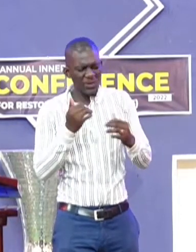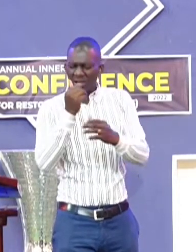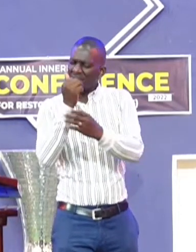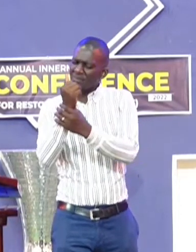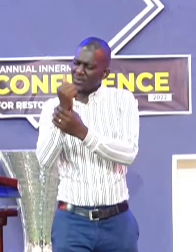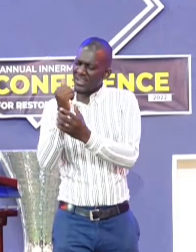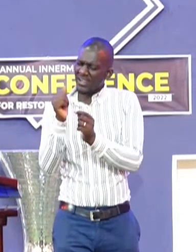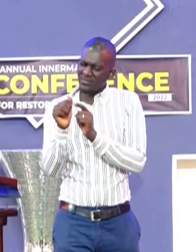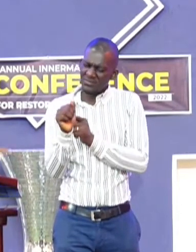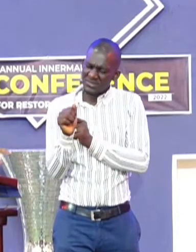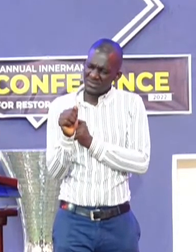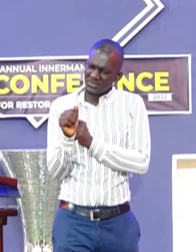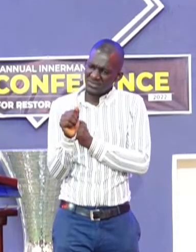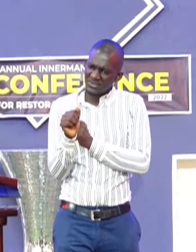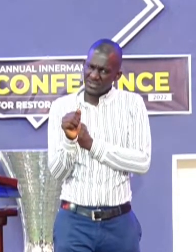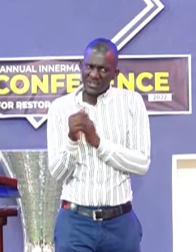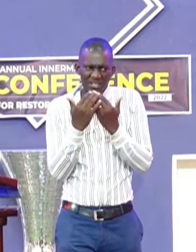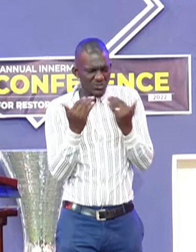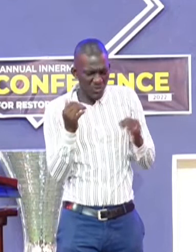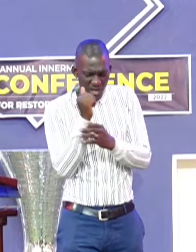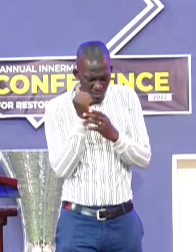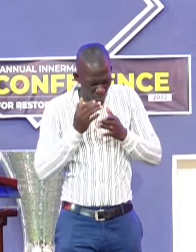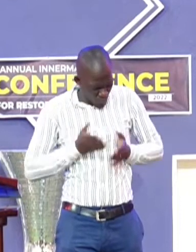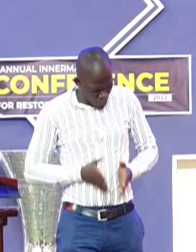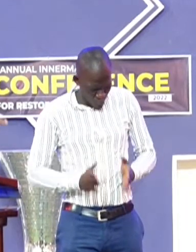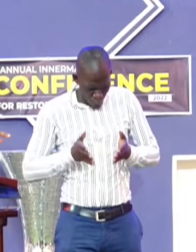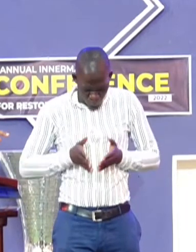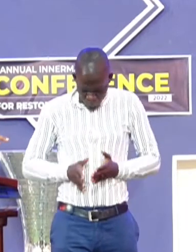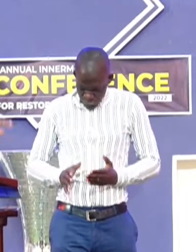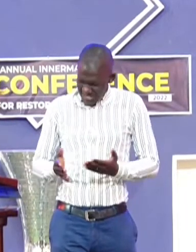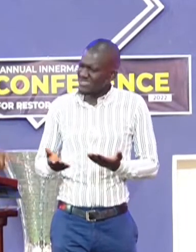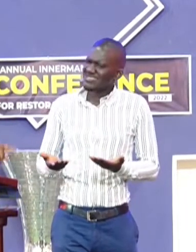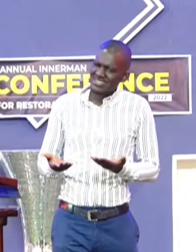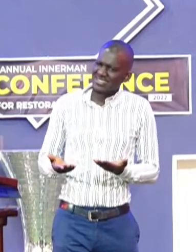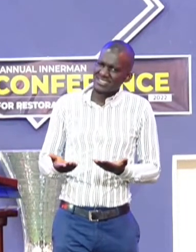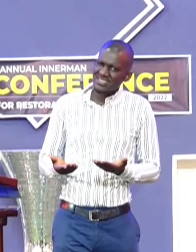Now Abraham, the children